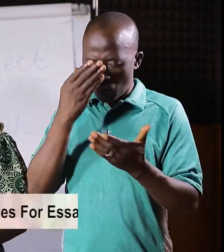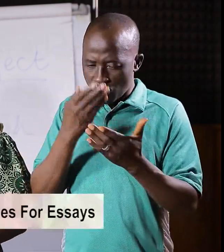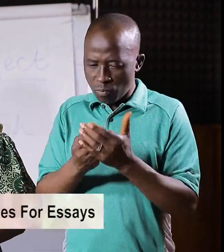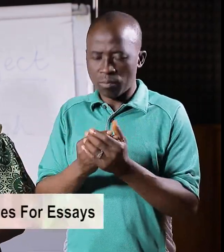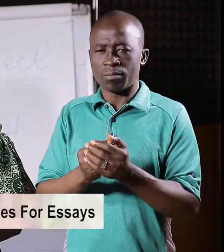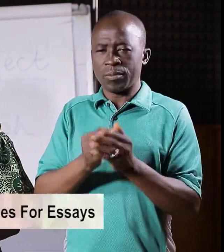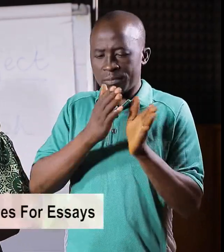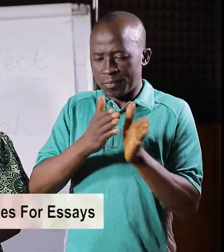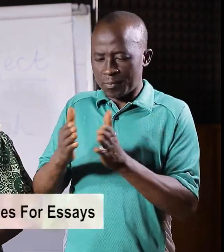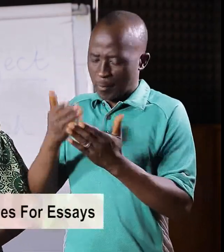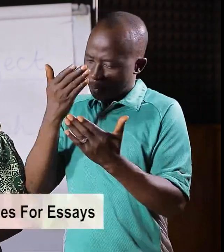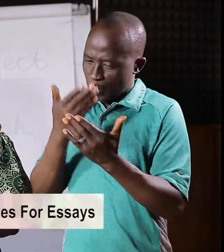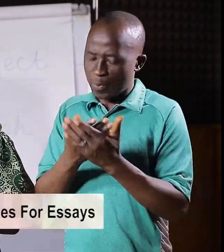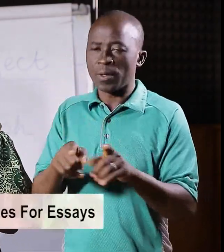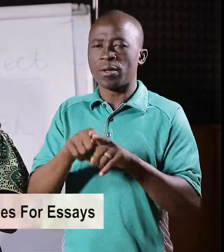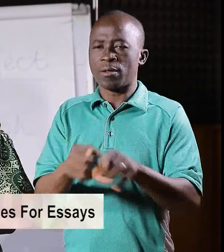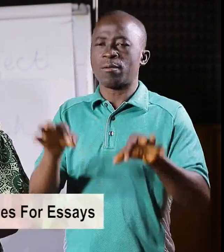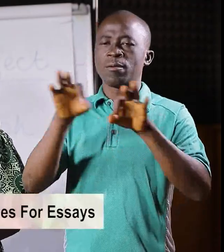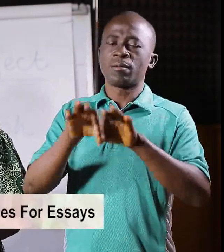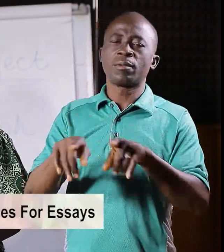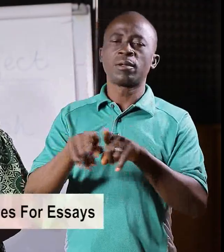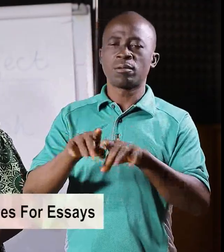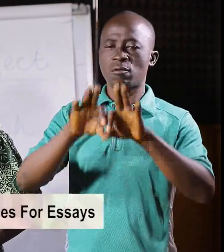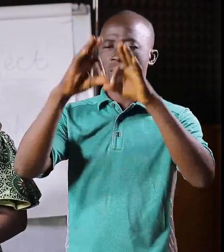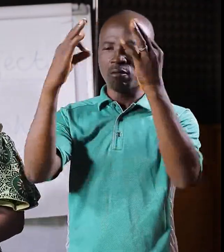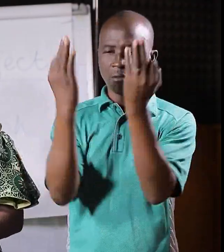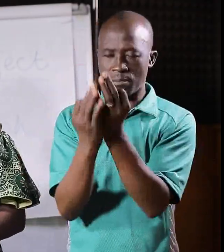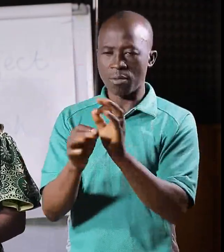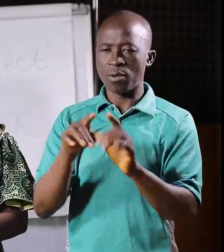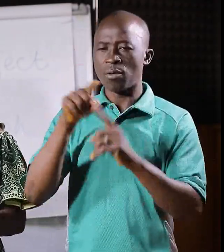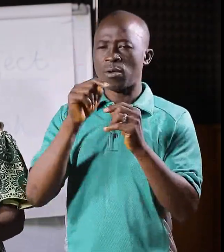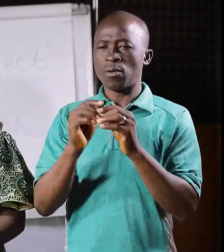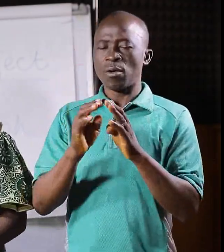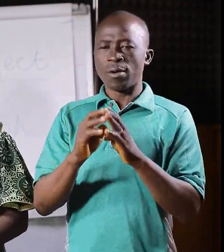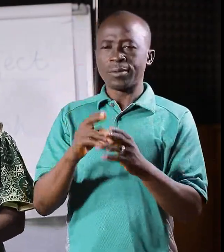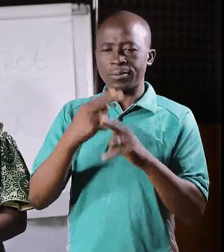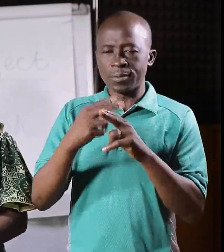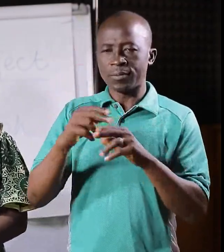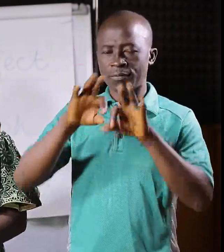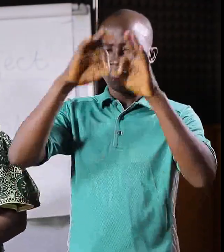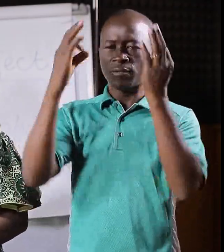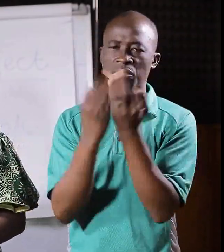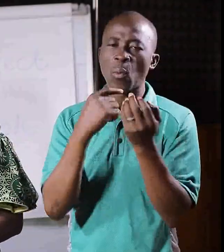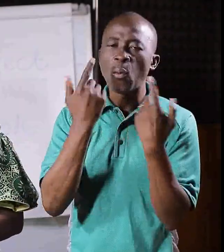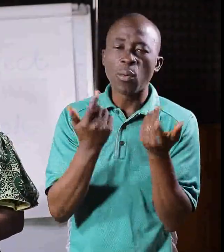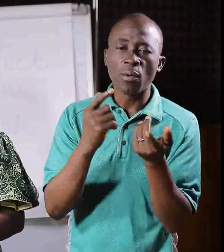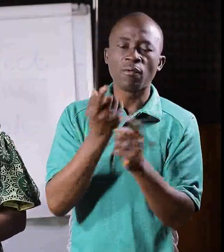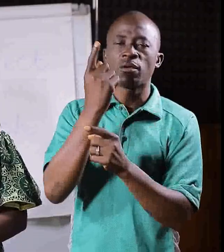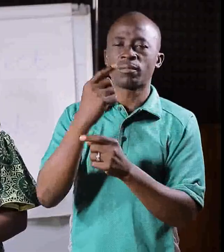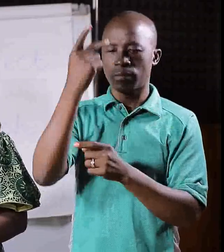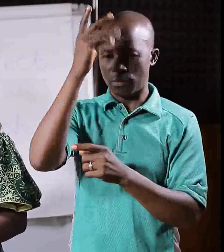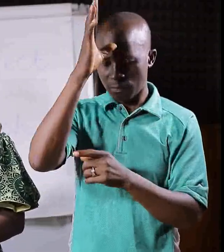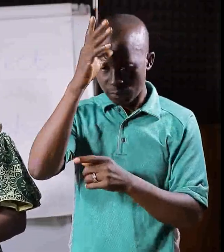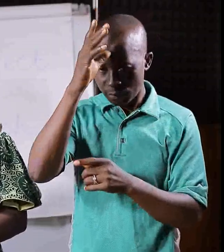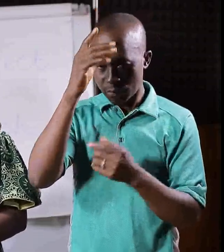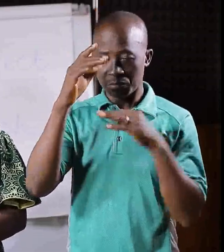of importance. Like in the family. When you are mentioning members of the family, who comes first? The father comes first. Next is